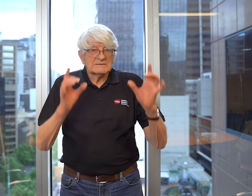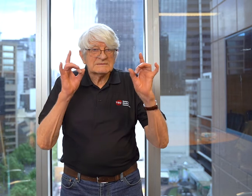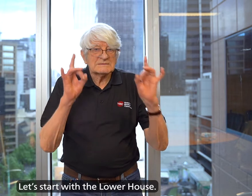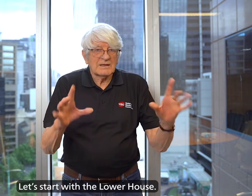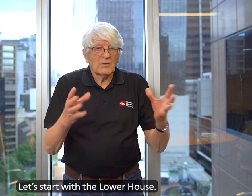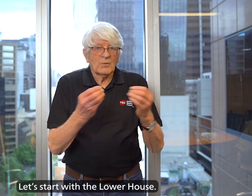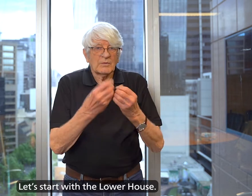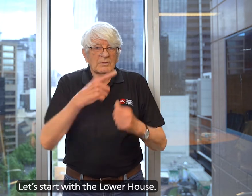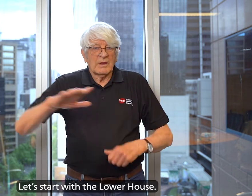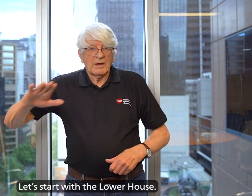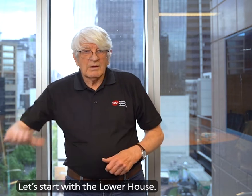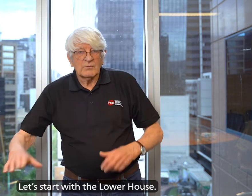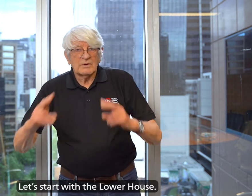Let's start with the lower house.